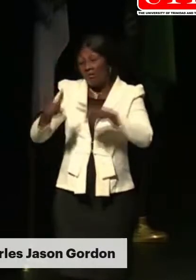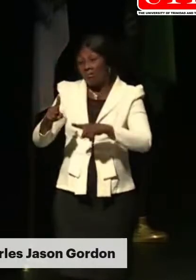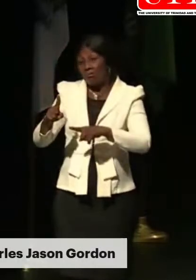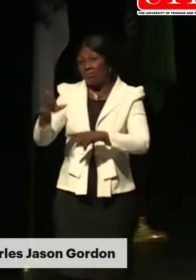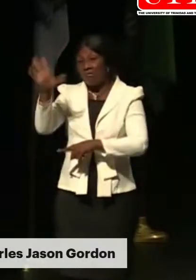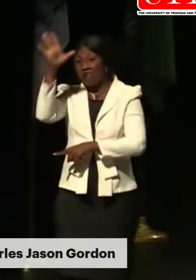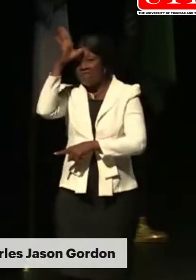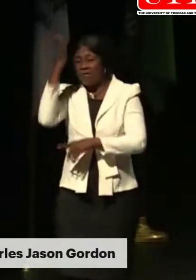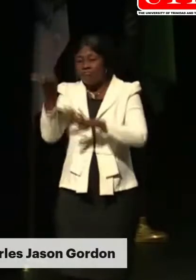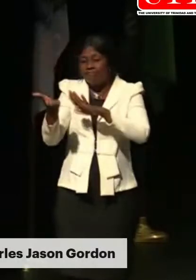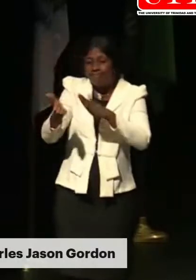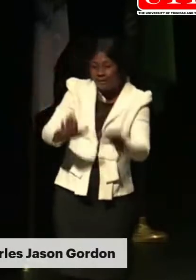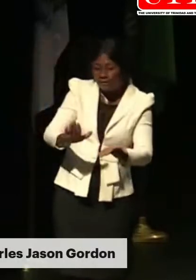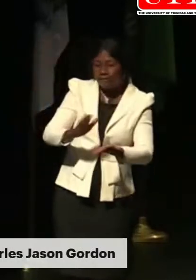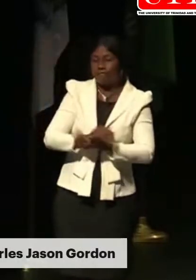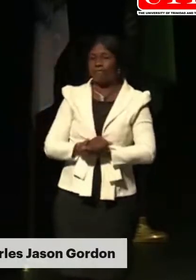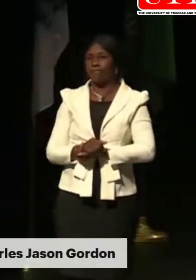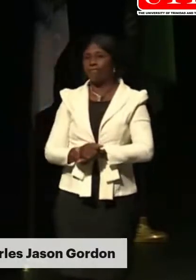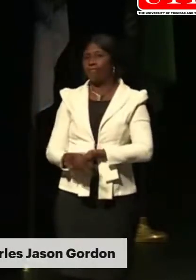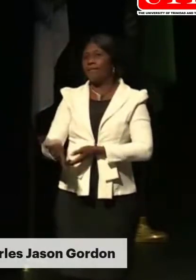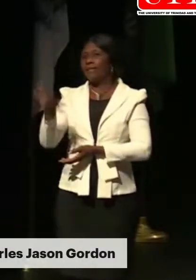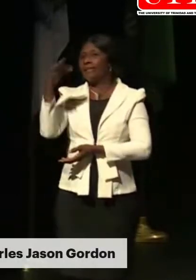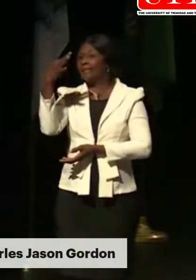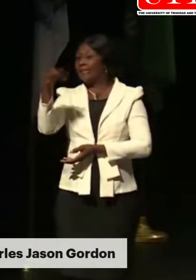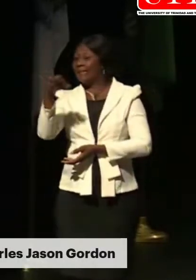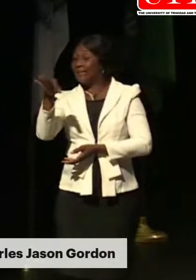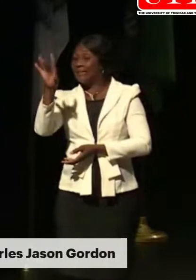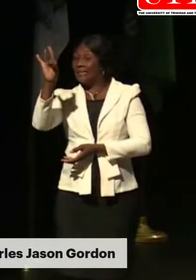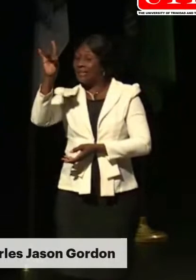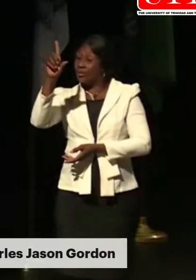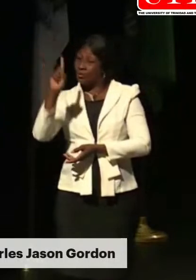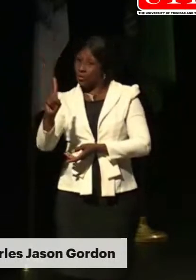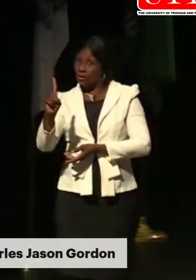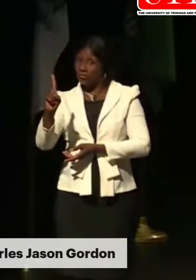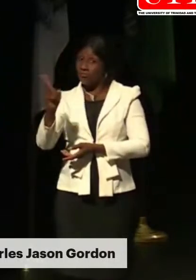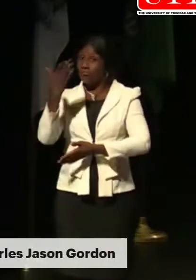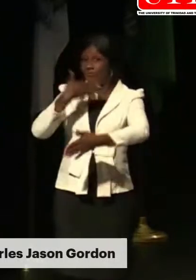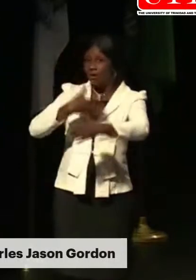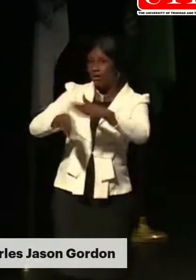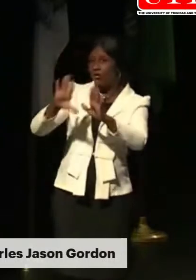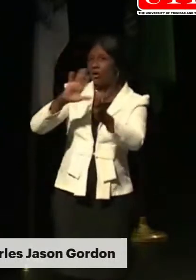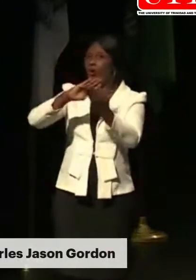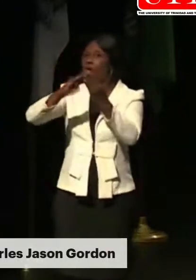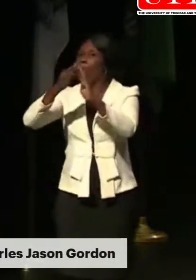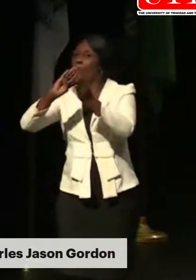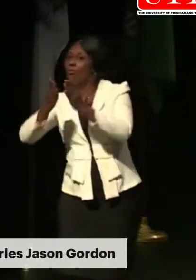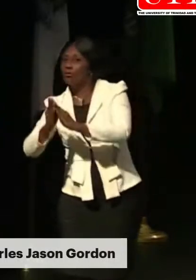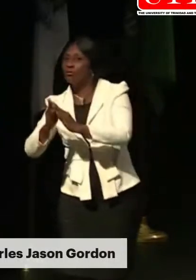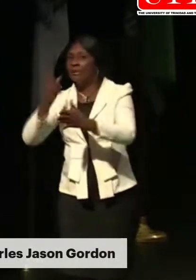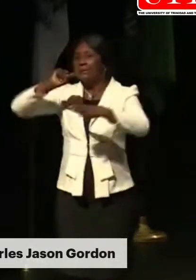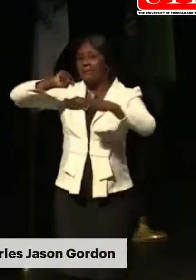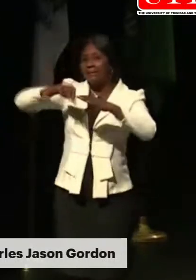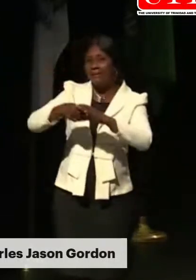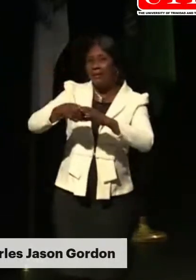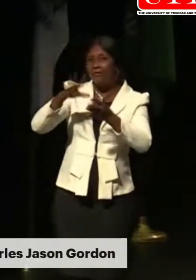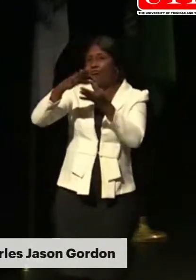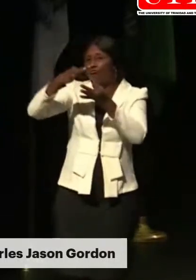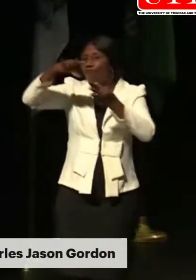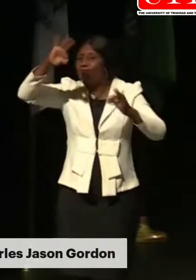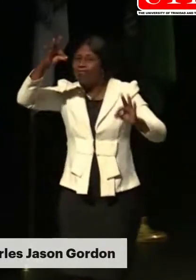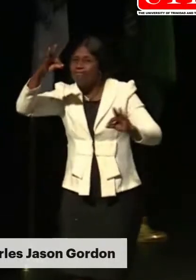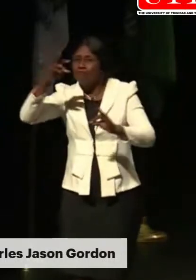In 1981, he entered the Living Water community where he began his spiritual journey.